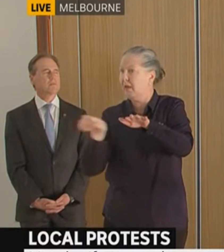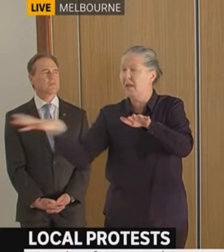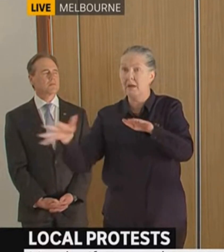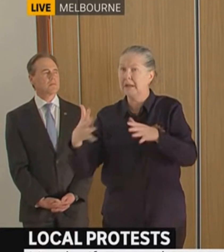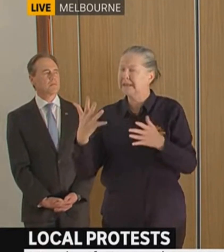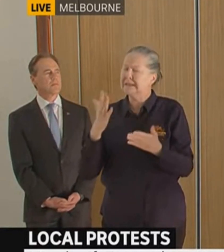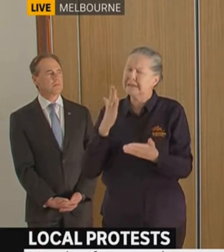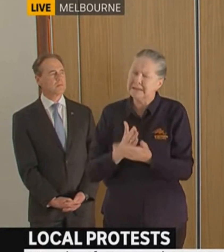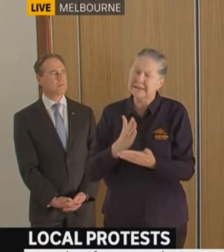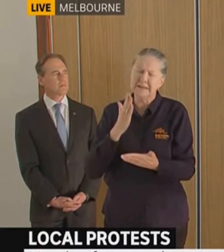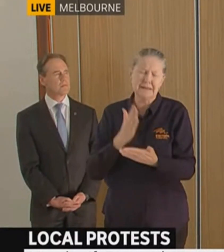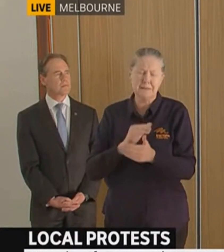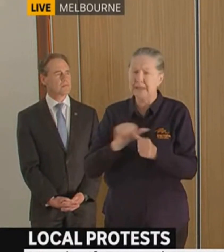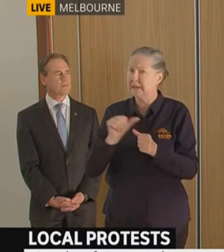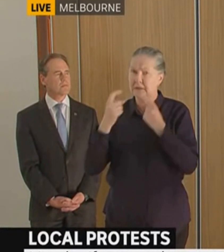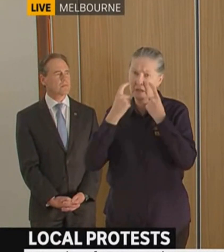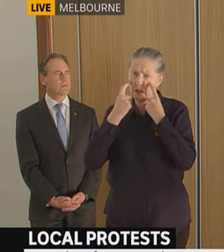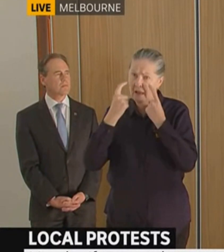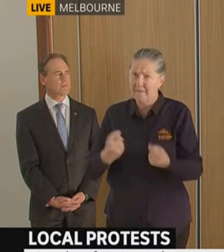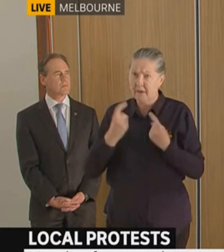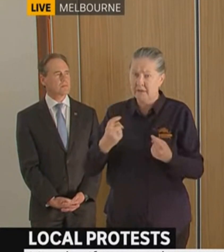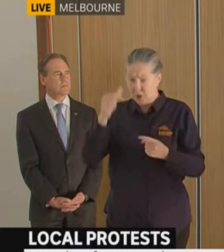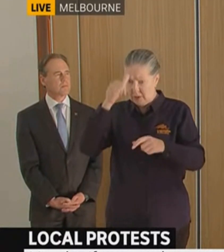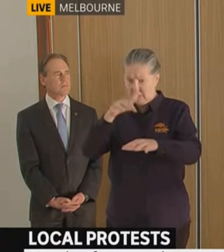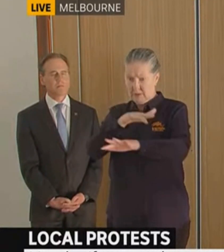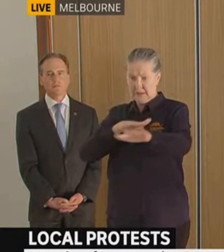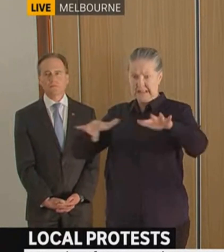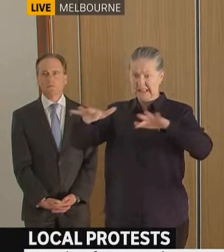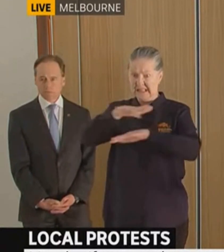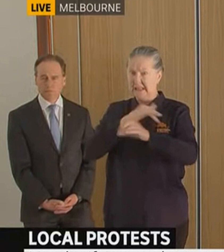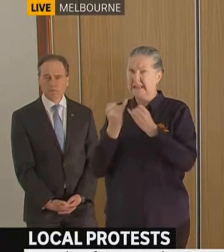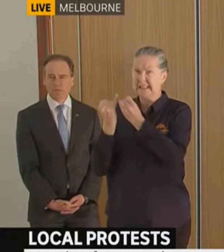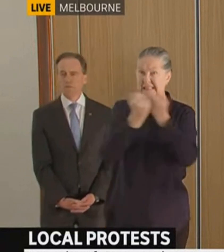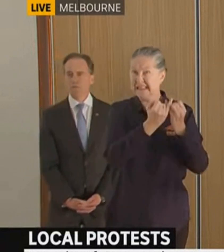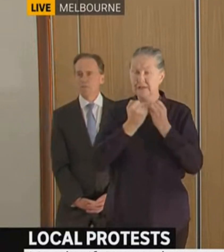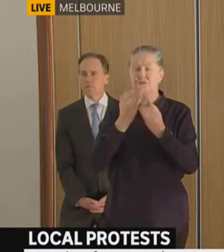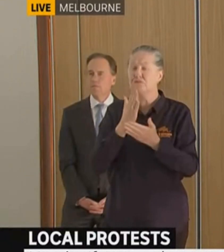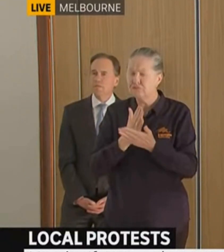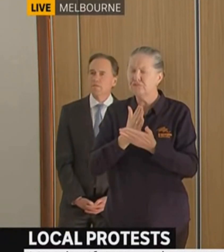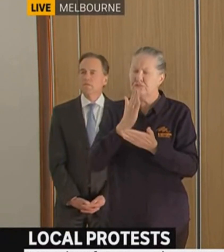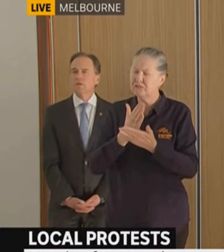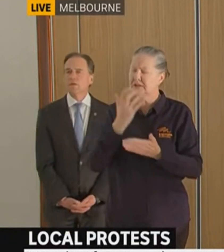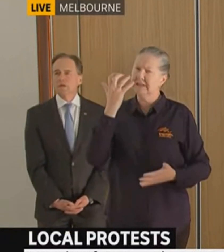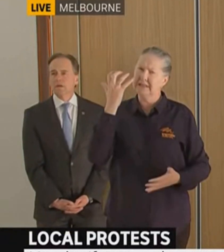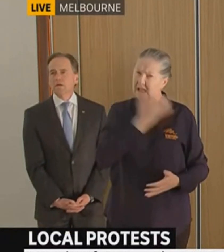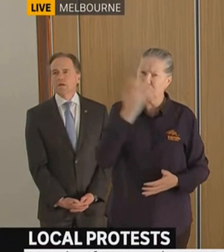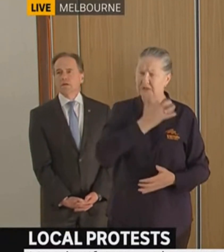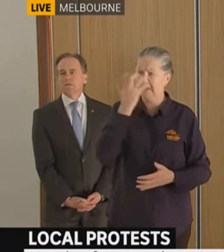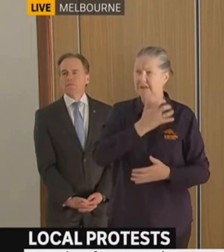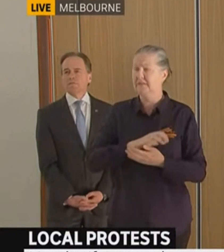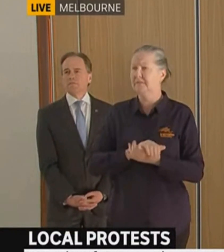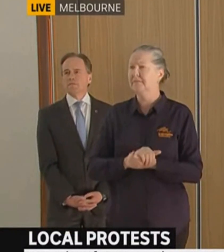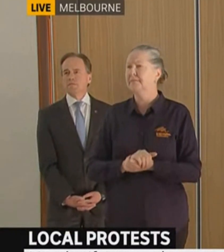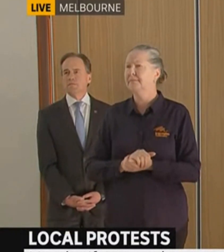precaution. Large gatherings with closely packed people are fundamentally dangerous. When will we know if there has